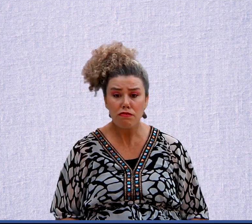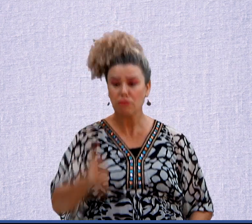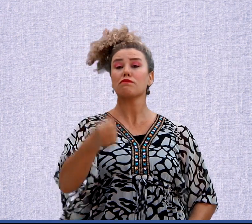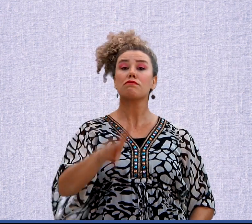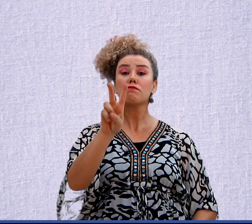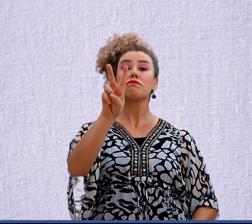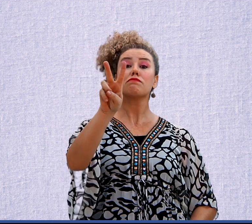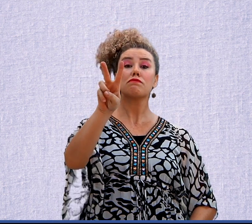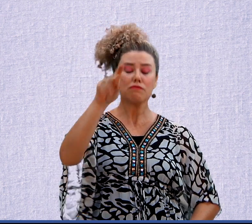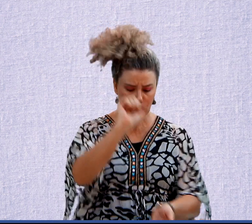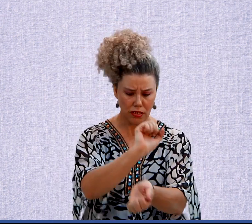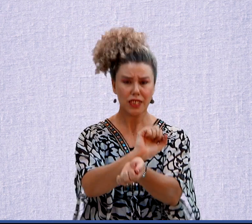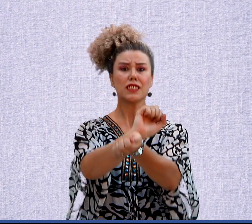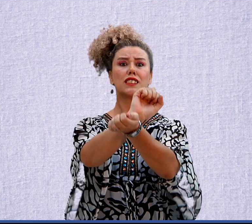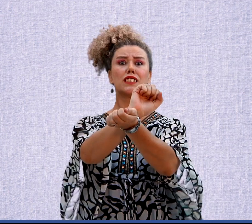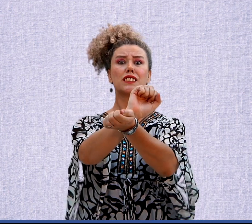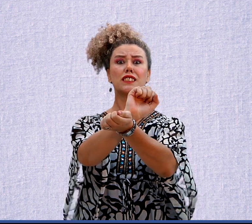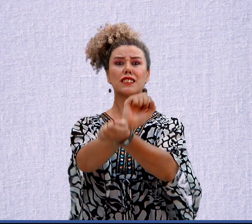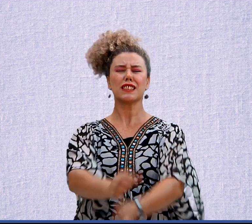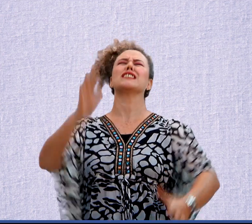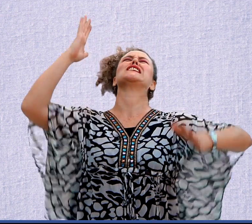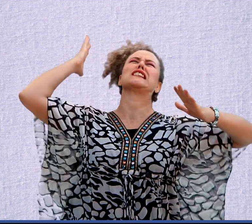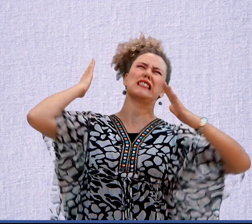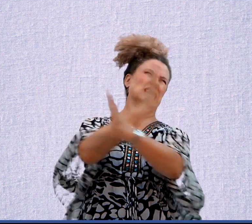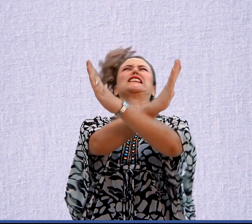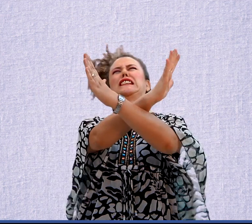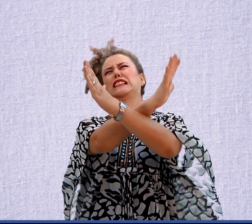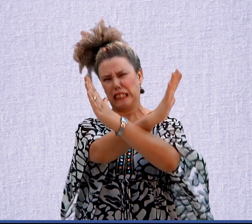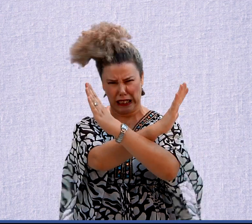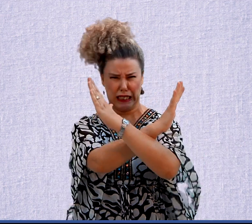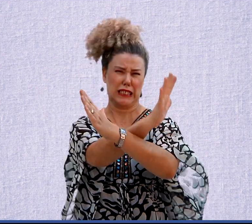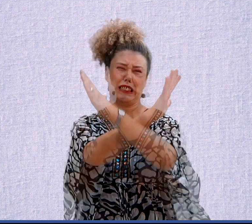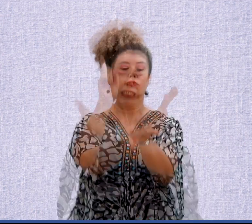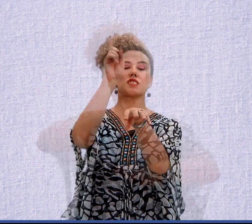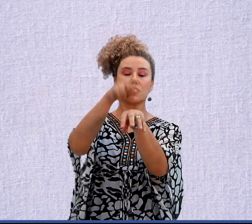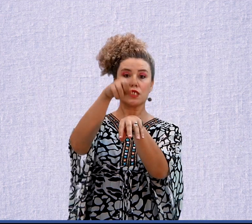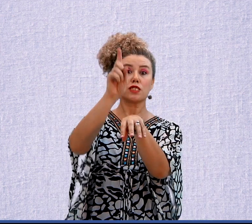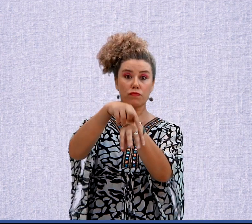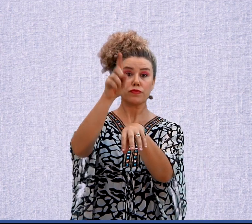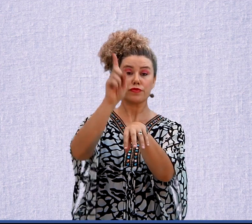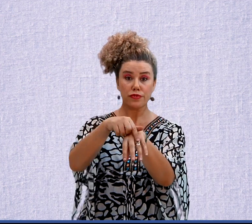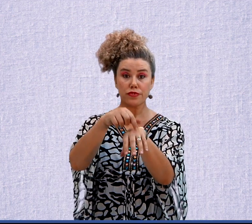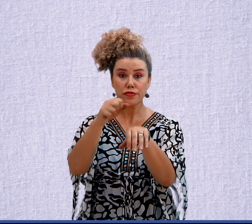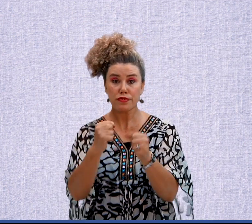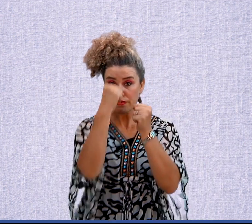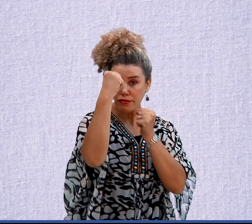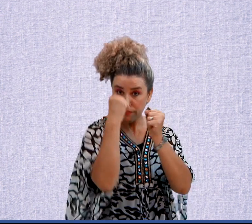land, the coinage of the Turan, crime is on the rise again, boycotts in the UN, with a Busak wedding